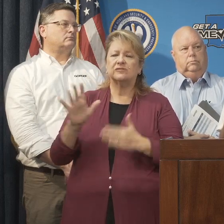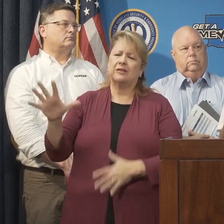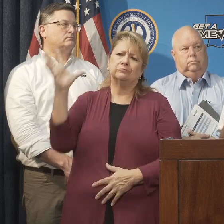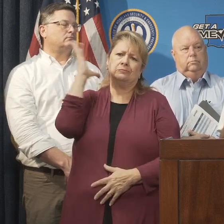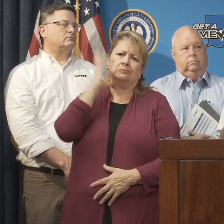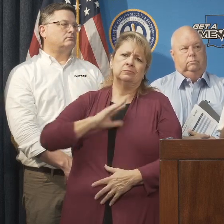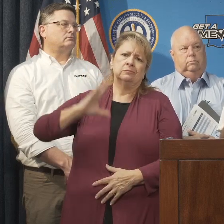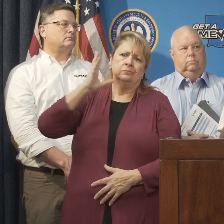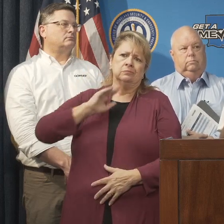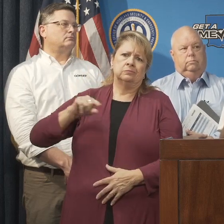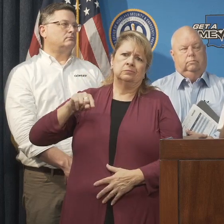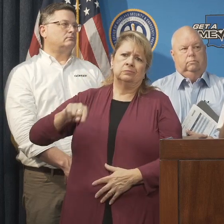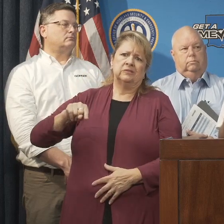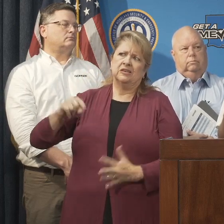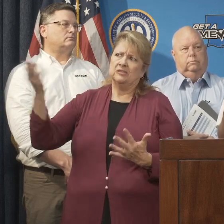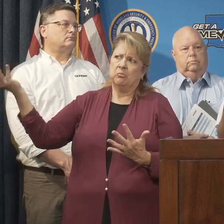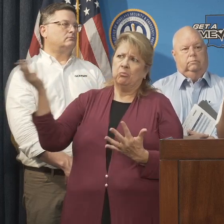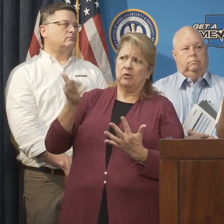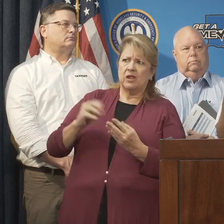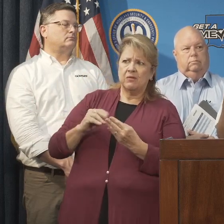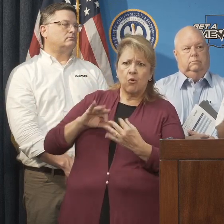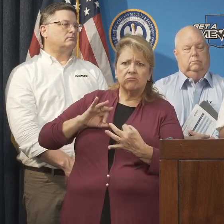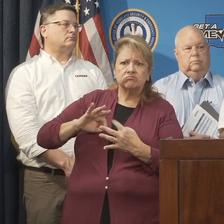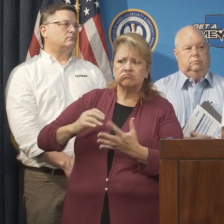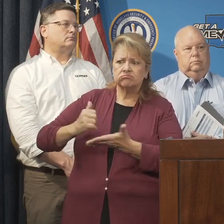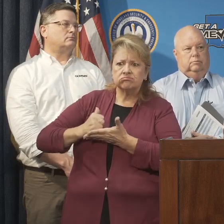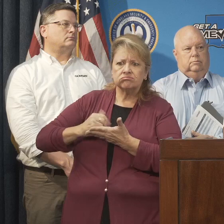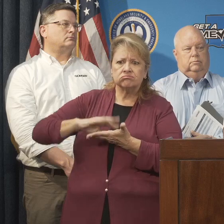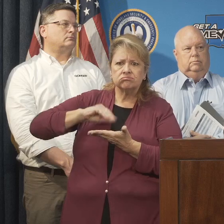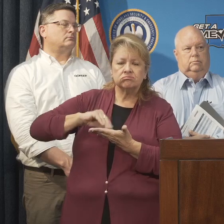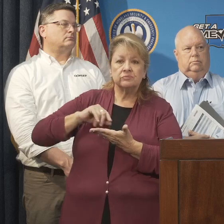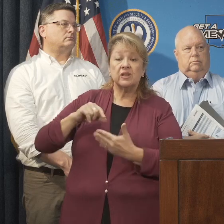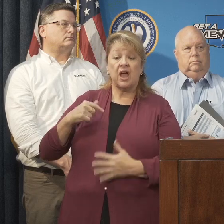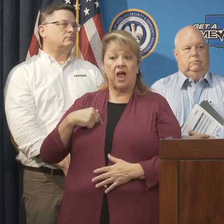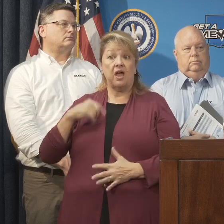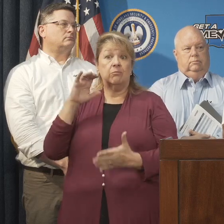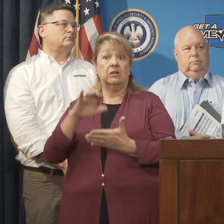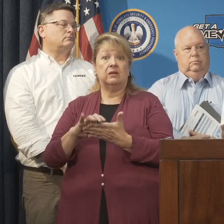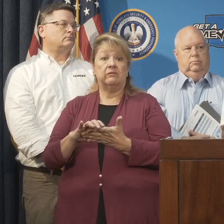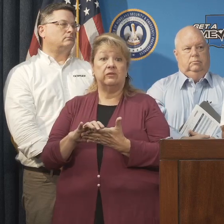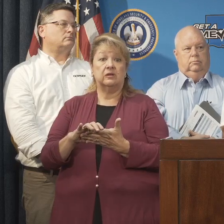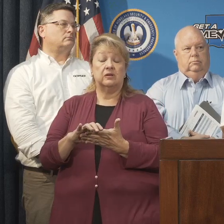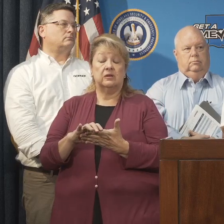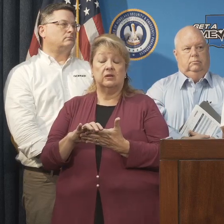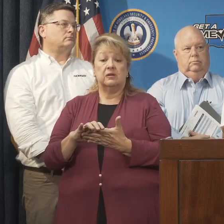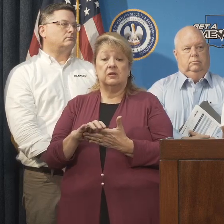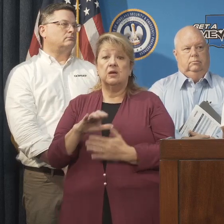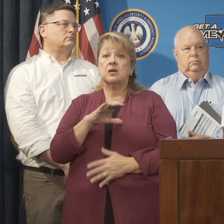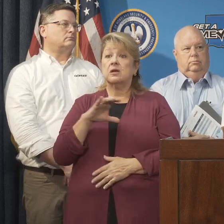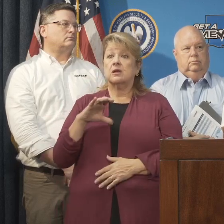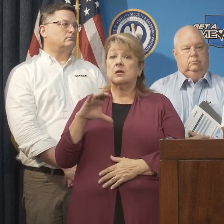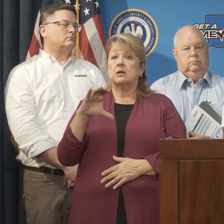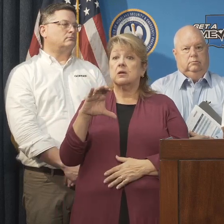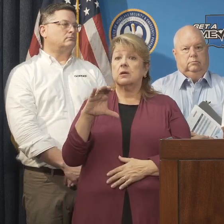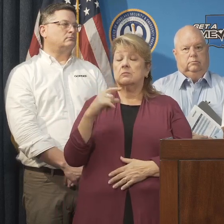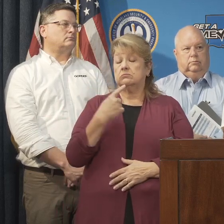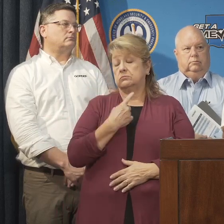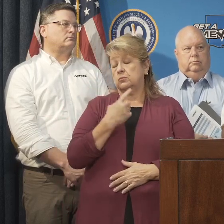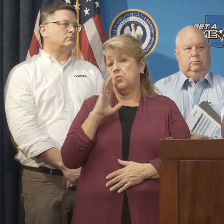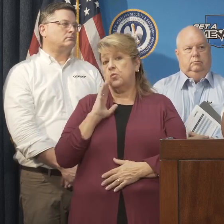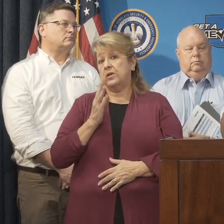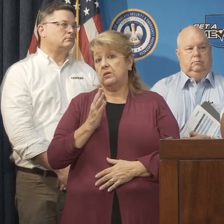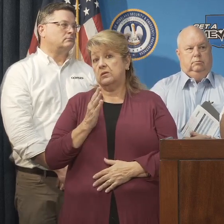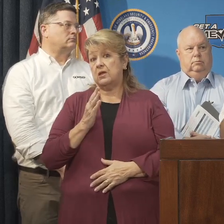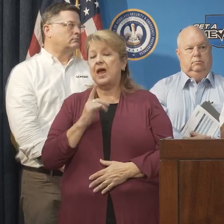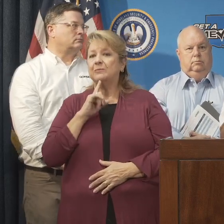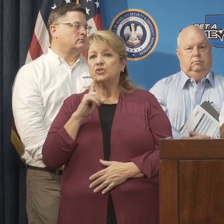and expertise in this area. I happen to believe that the commissioner is probably going to be, I